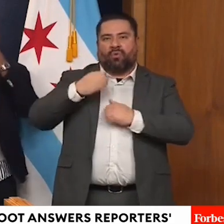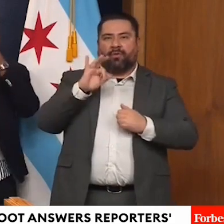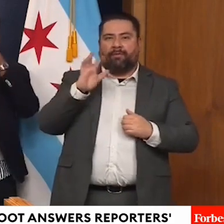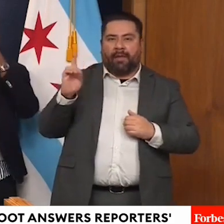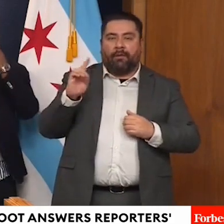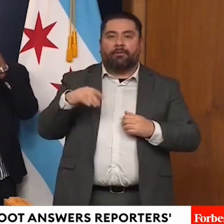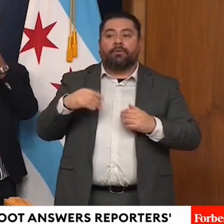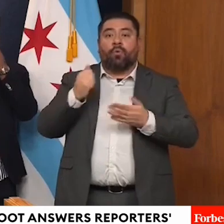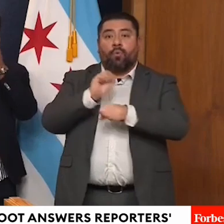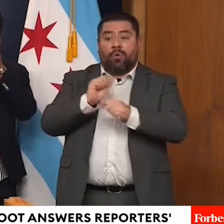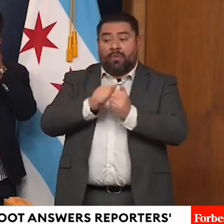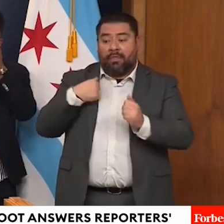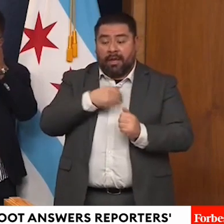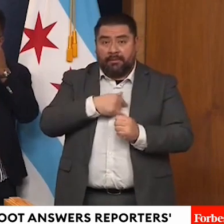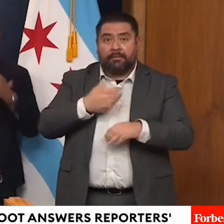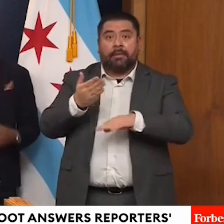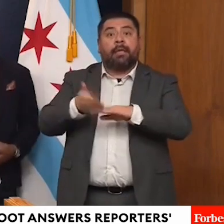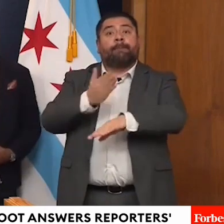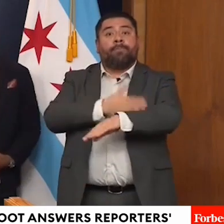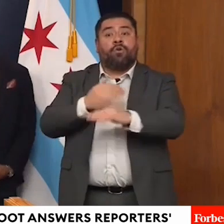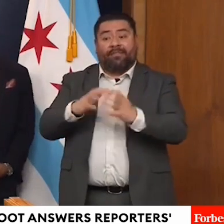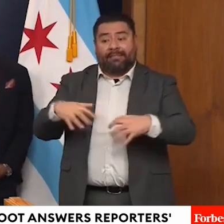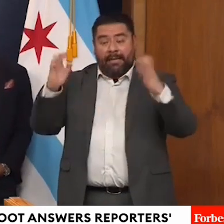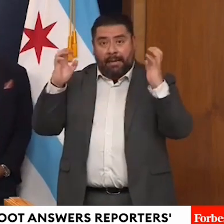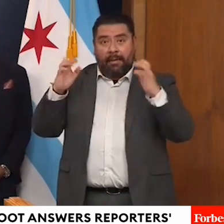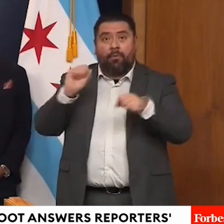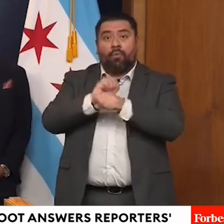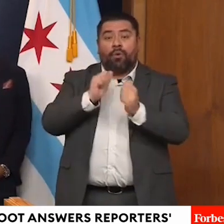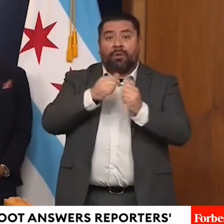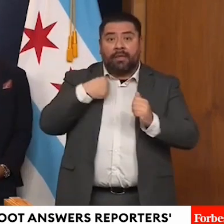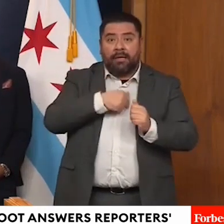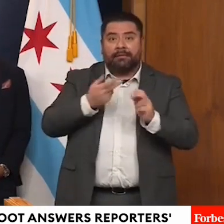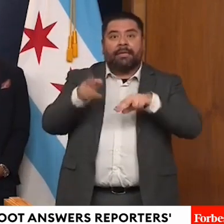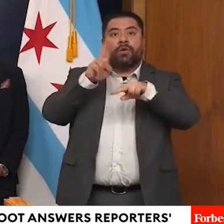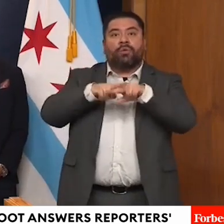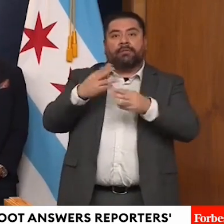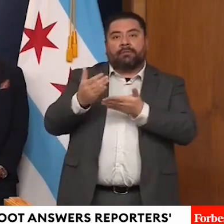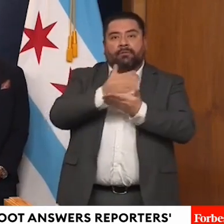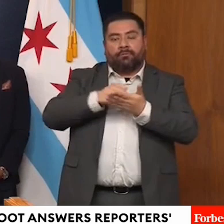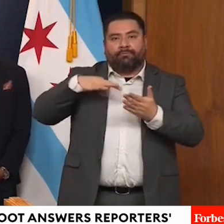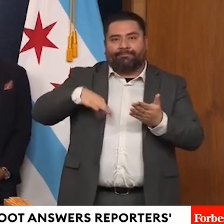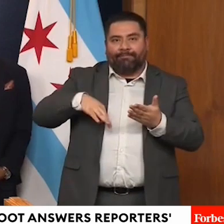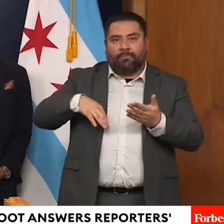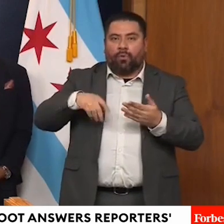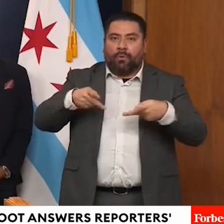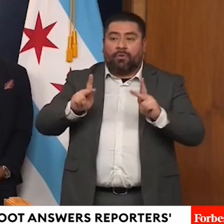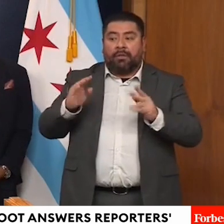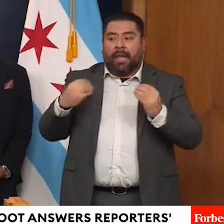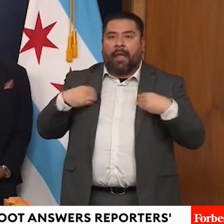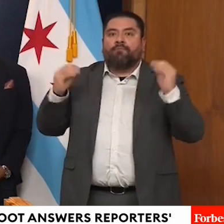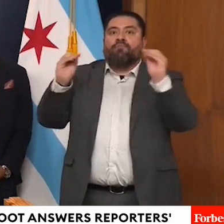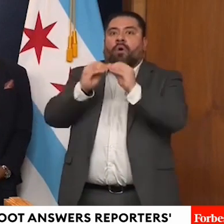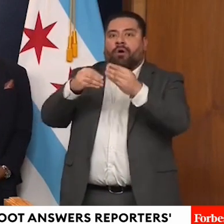that stadium, to meet their needs, and to increase revenue opportunities, which I think are really boundless at Soldier Field. So